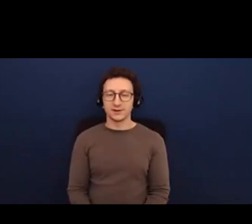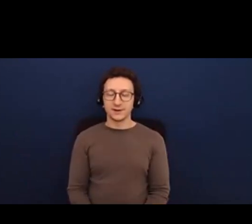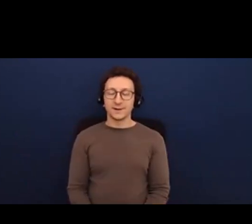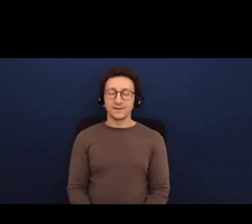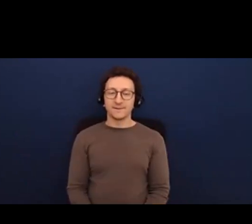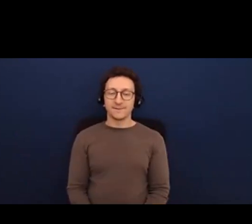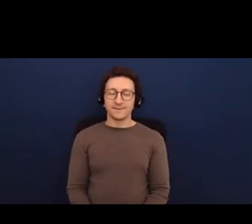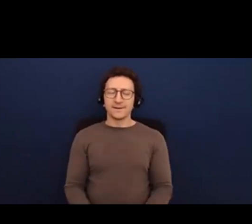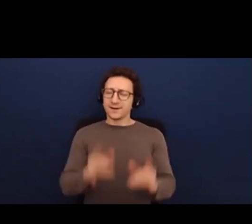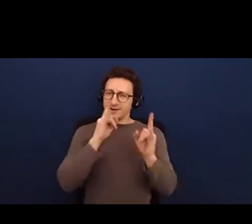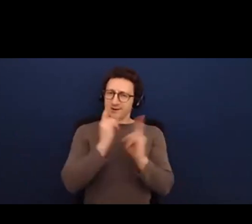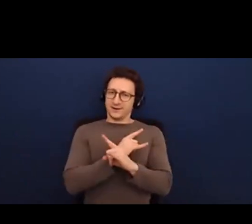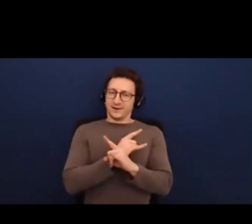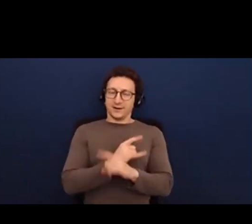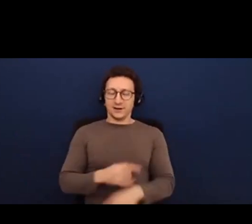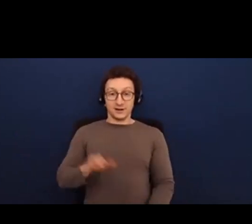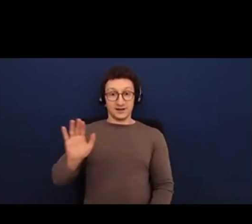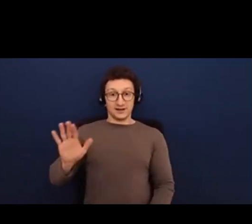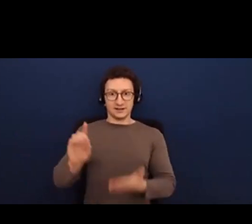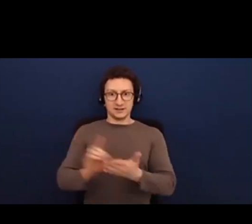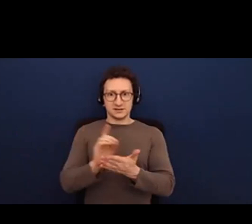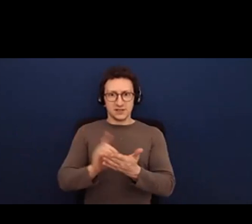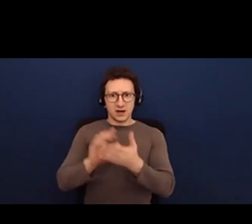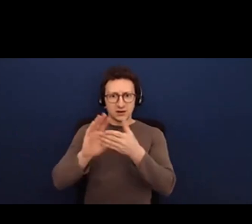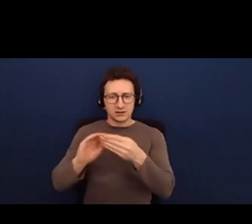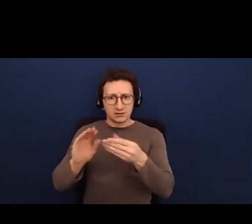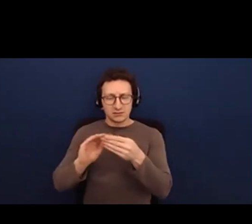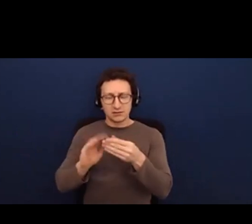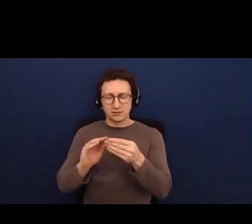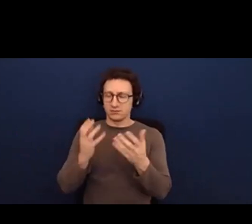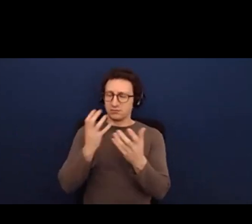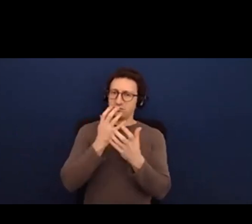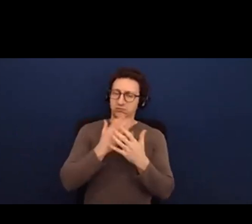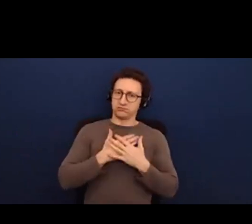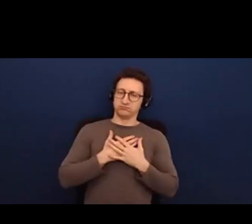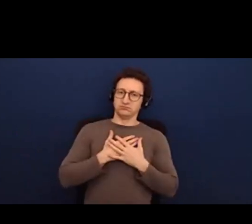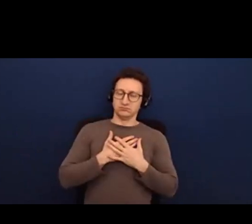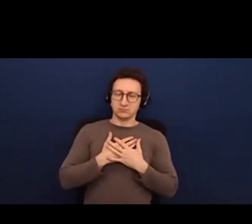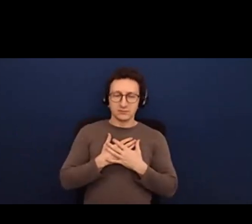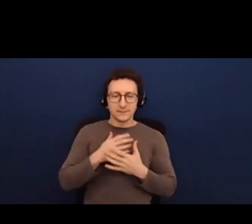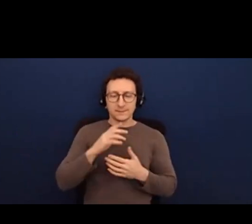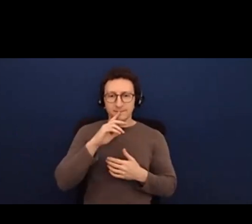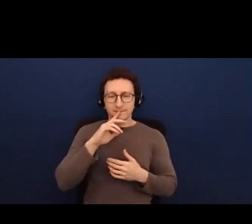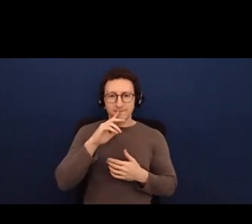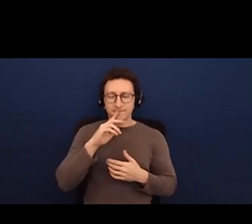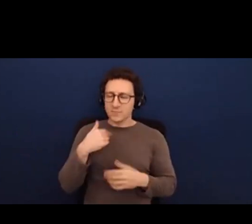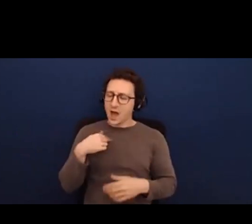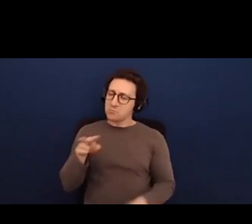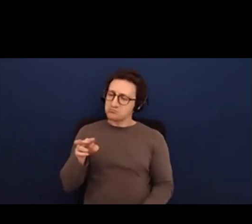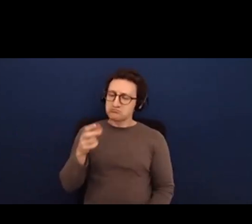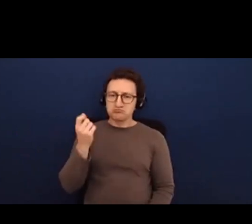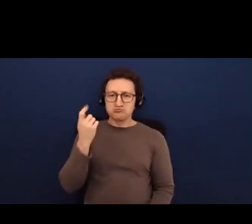is that these thoughts in the diary are very passing thoughts, and I understand that. And what I have